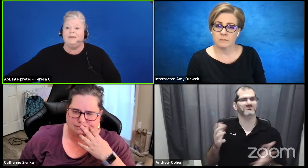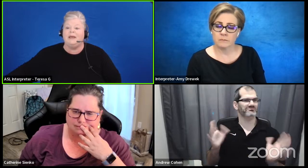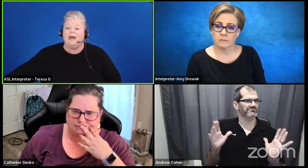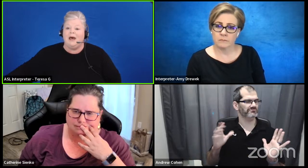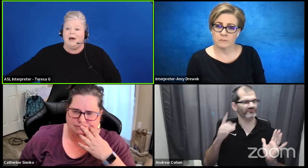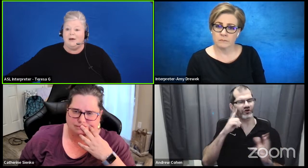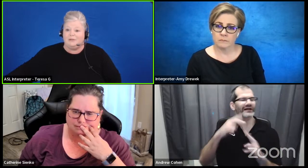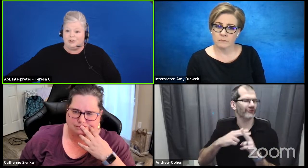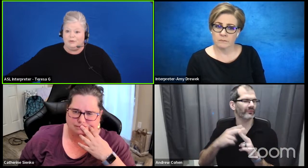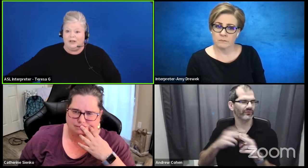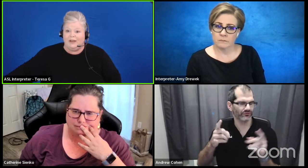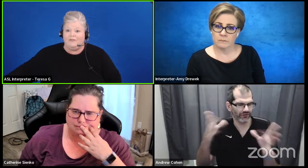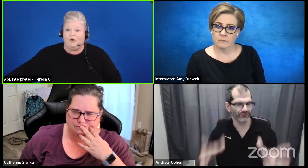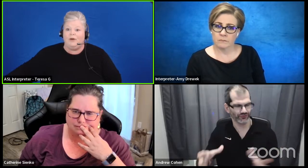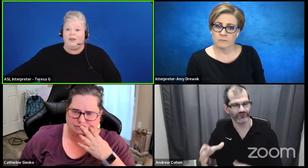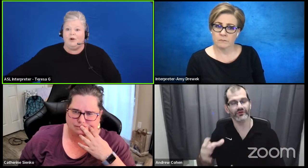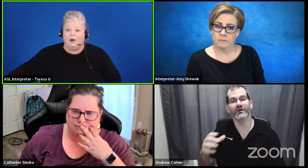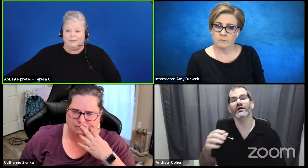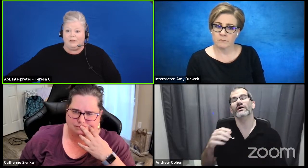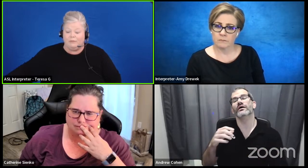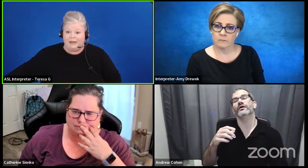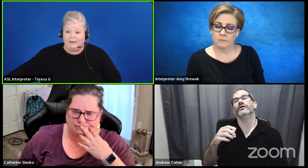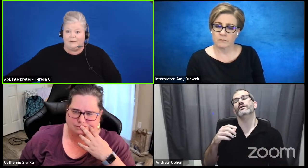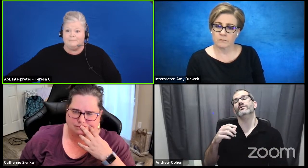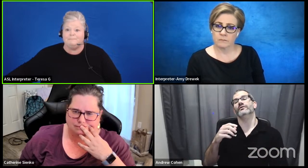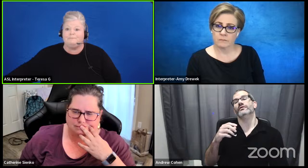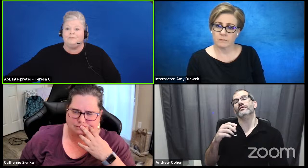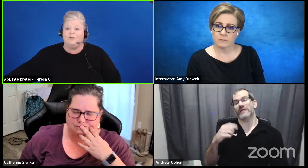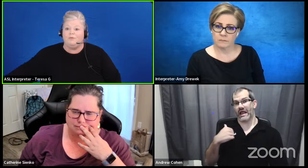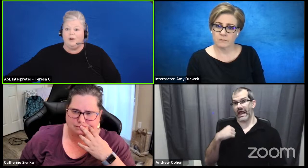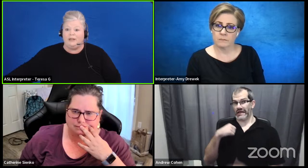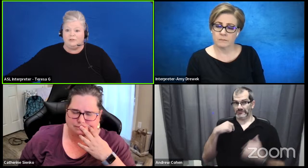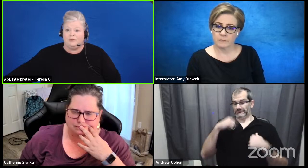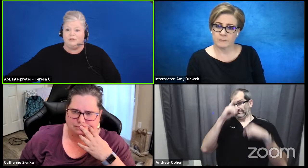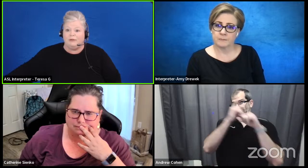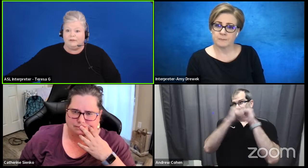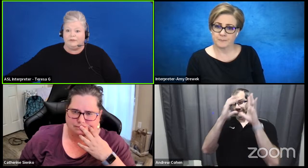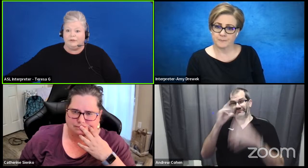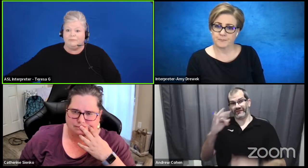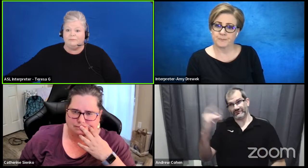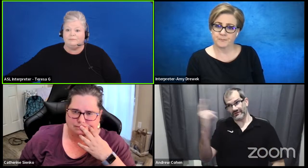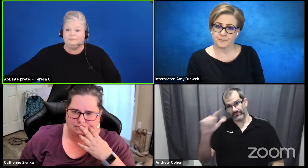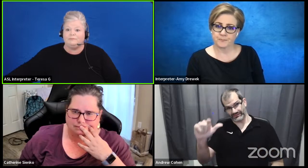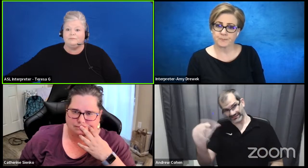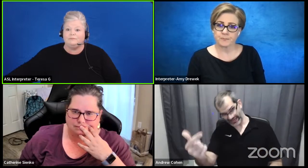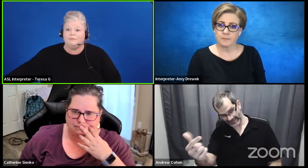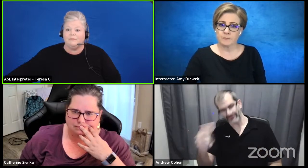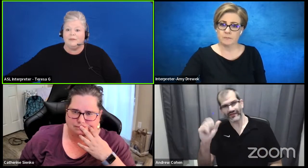Sukup, Sue Kneifel, and Carmen Green for interim director.